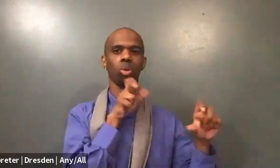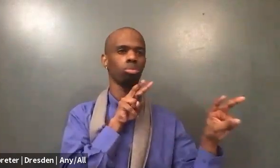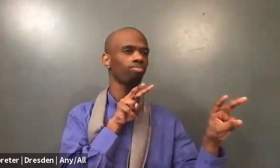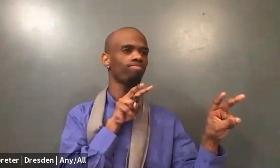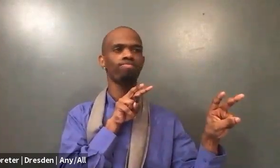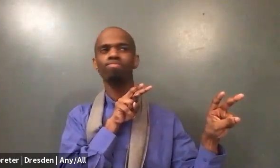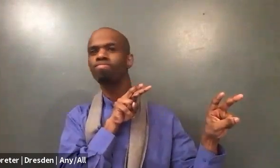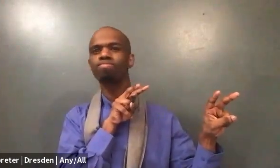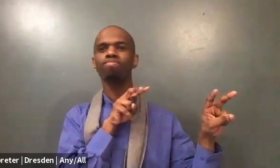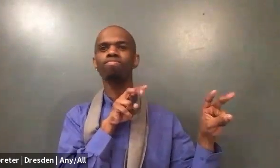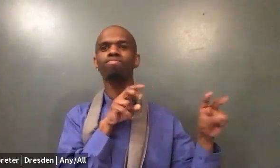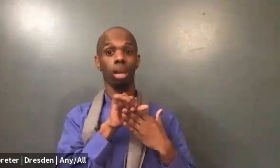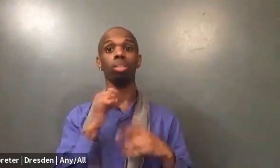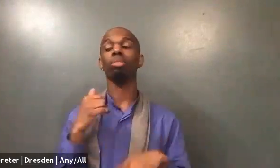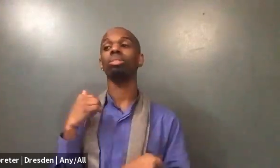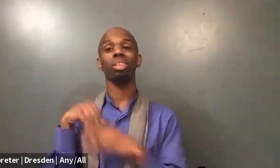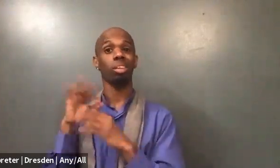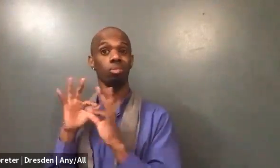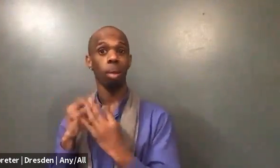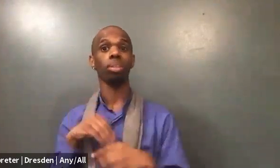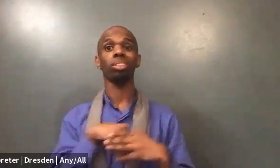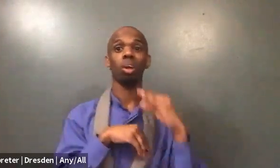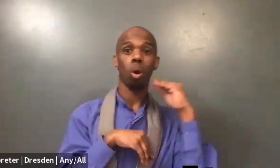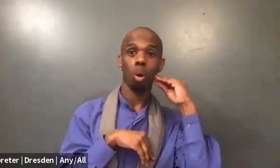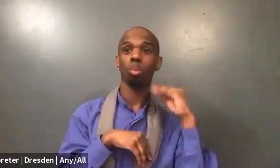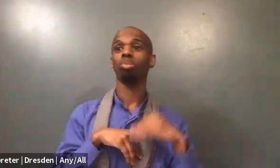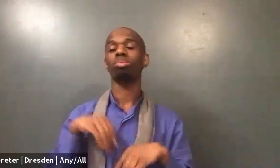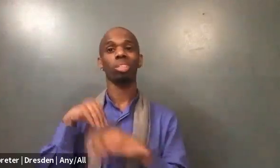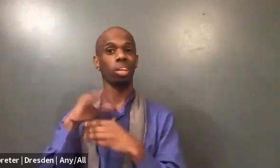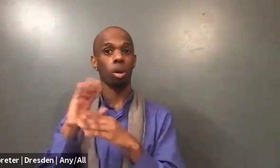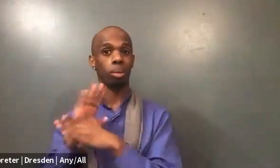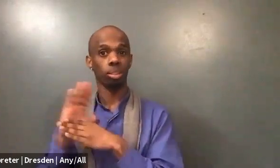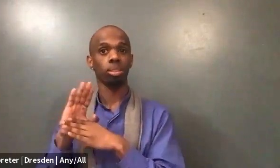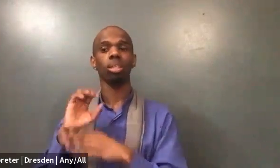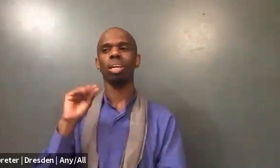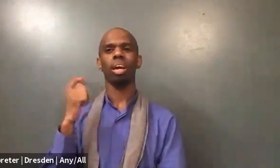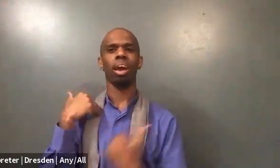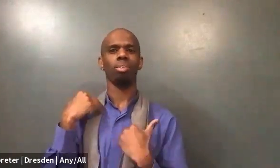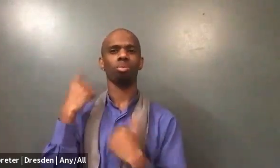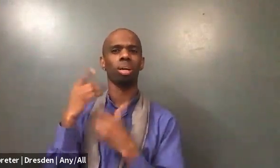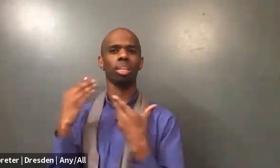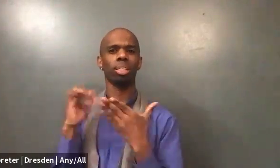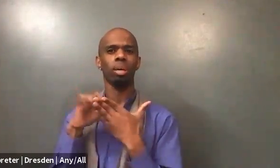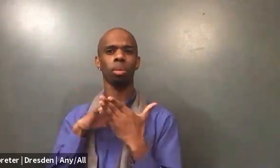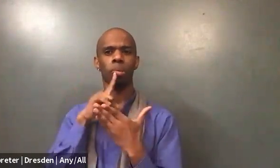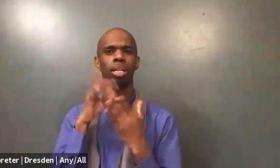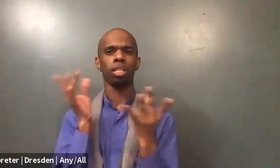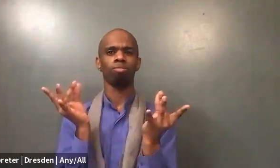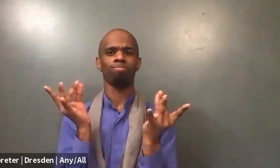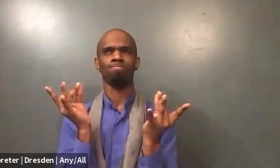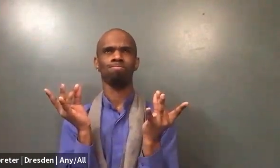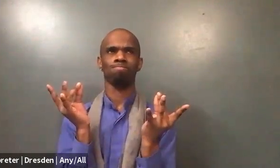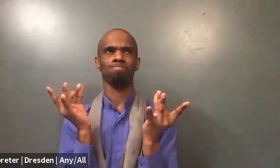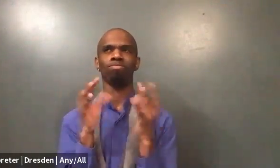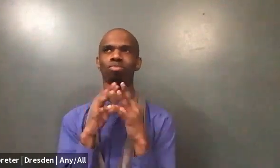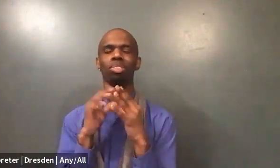business. But there's also something that I'm chewing on, and I don't know how to word it, but it's almost like people assume that because we're in